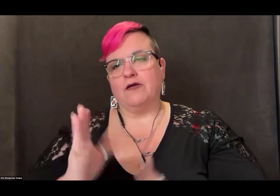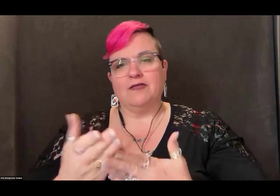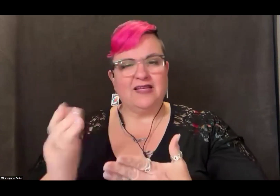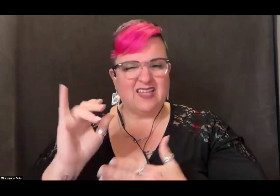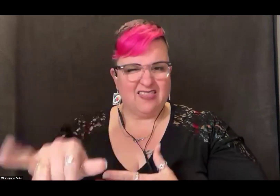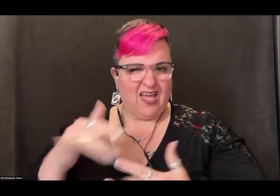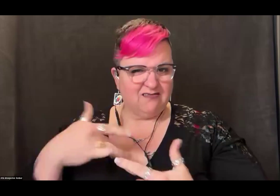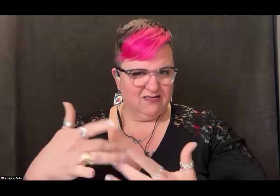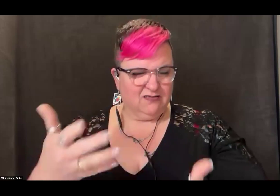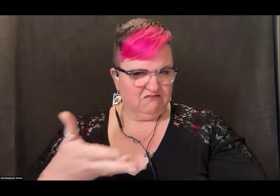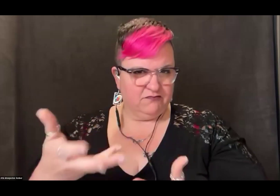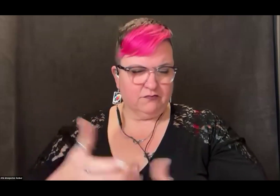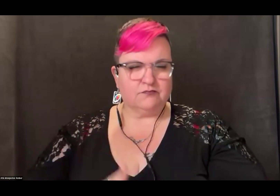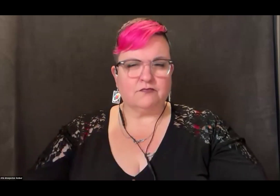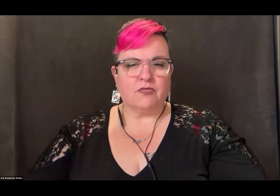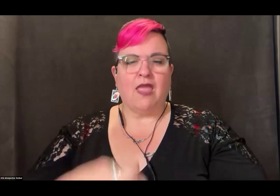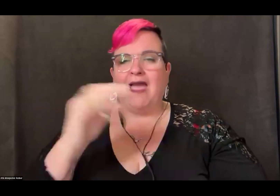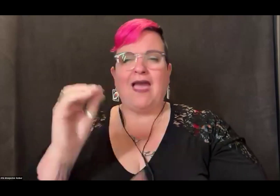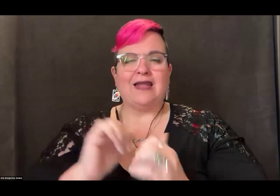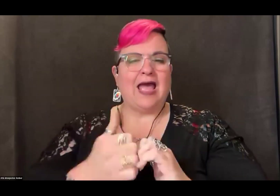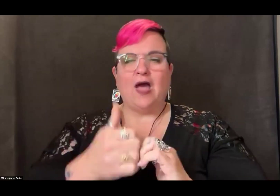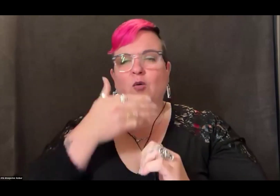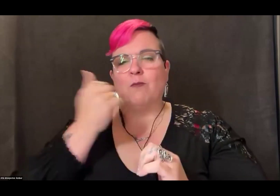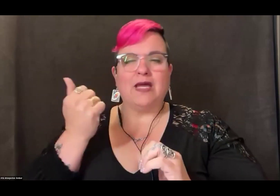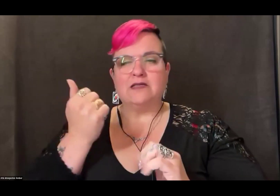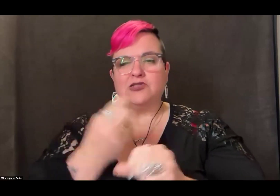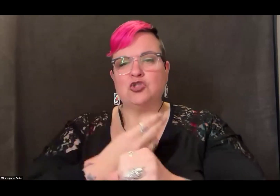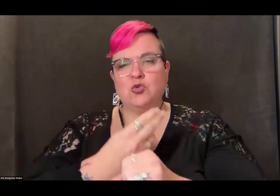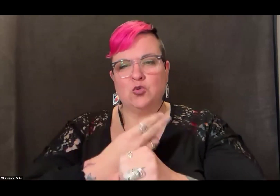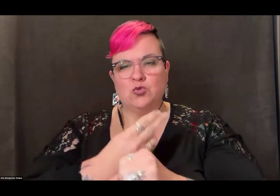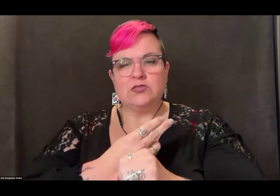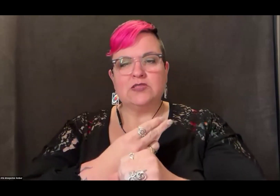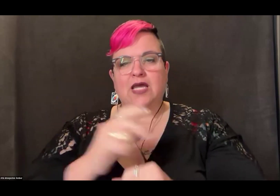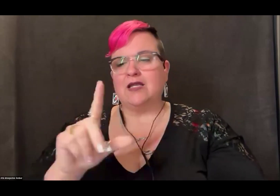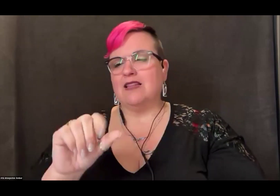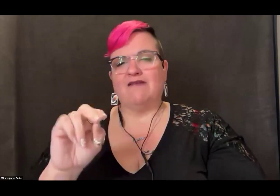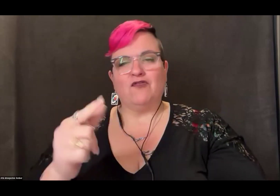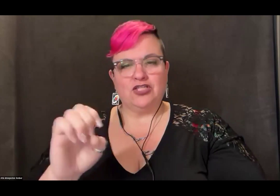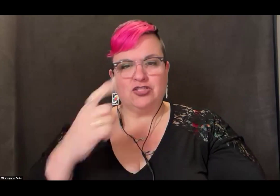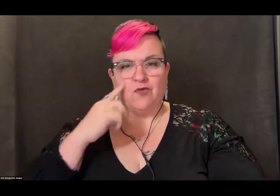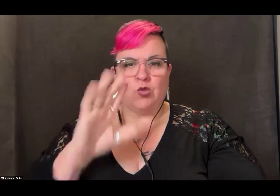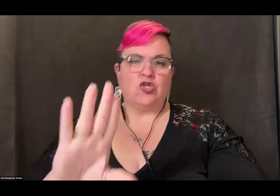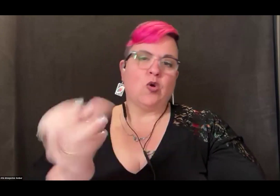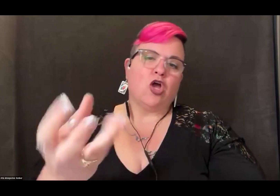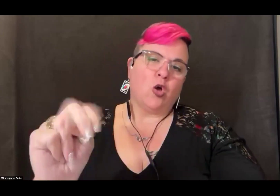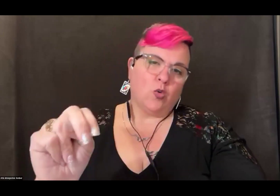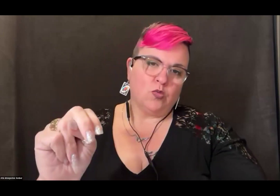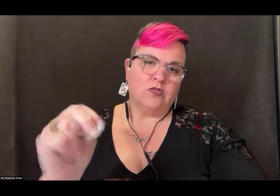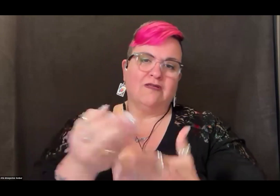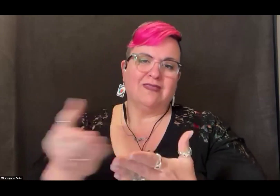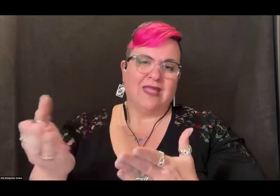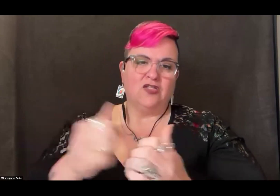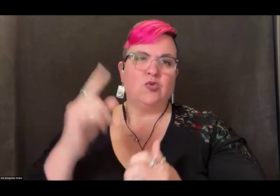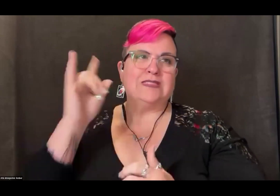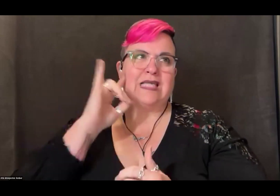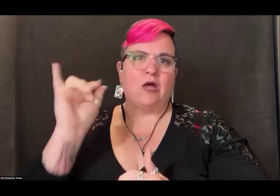like that, and how best to use and leverage that for your own stuff to